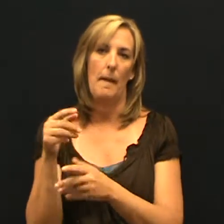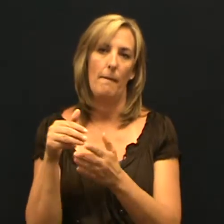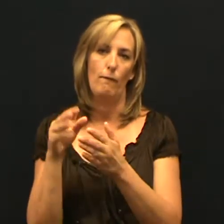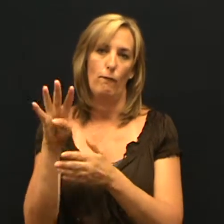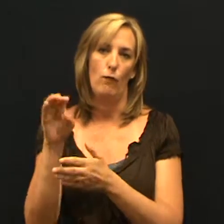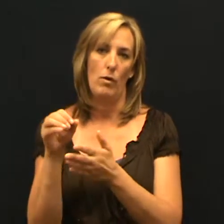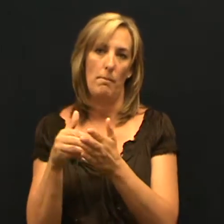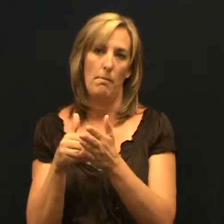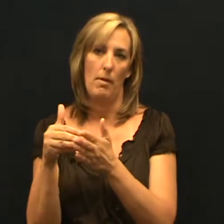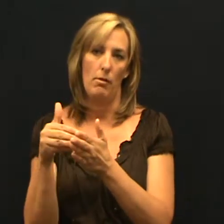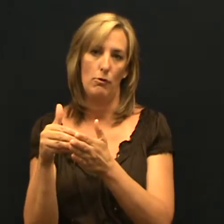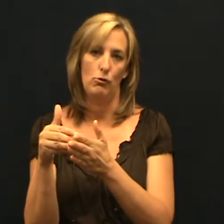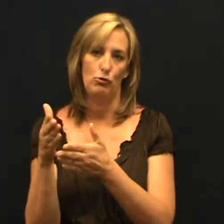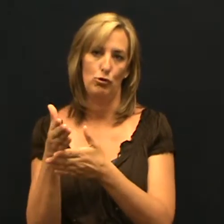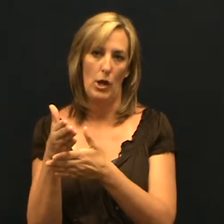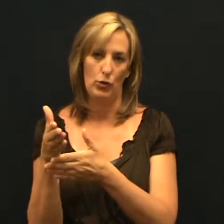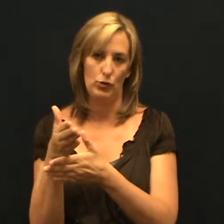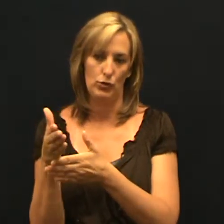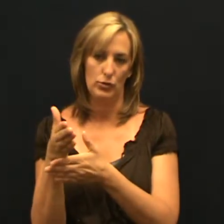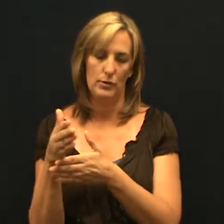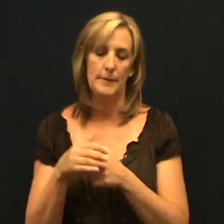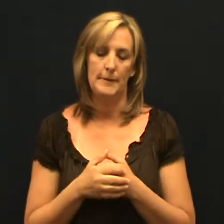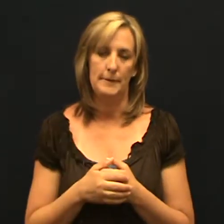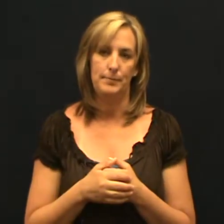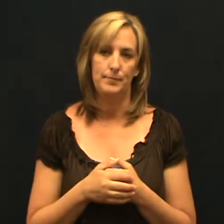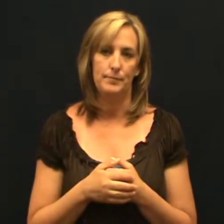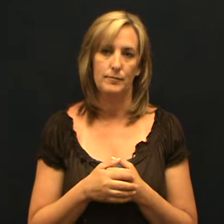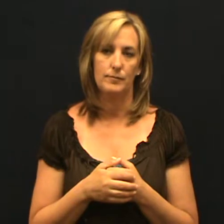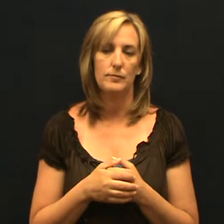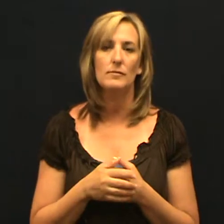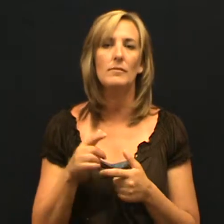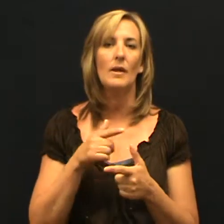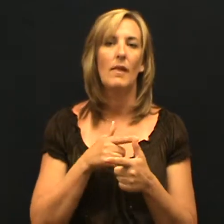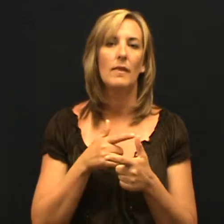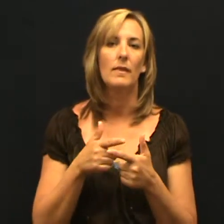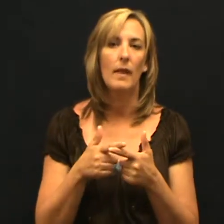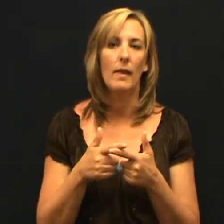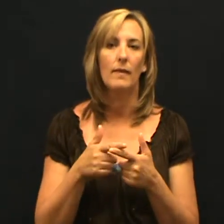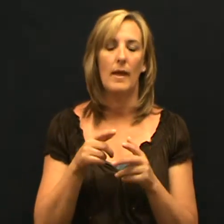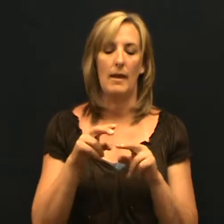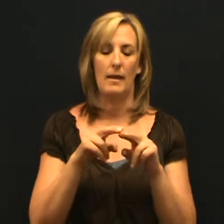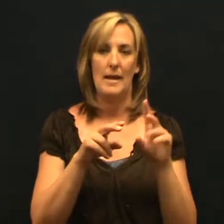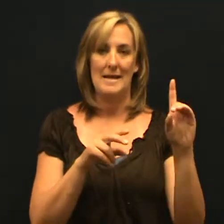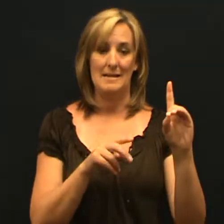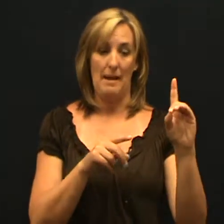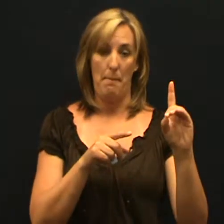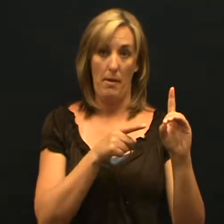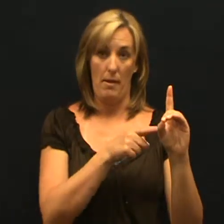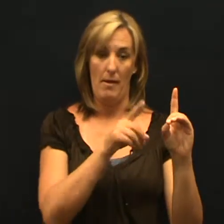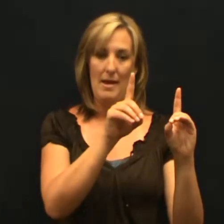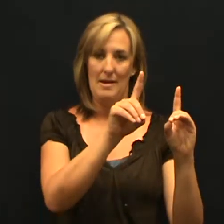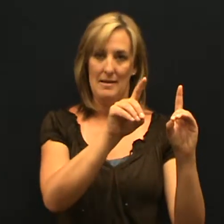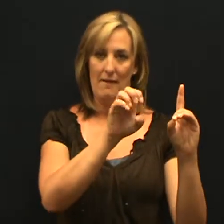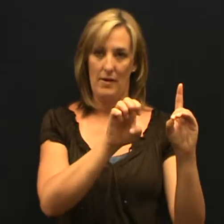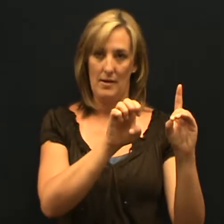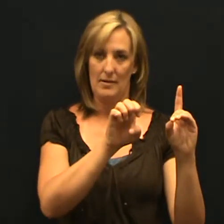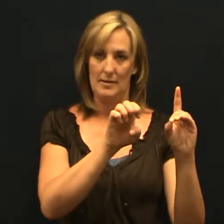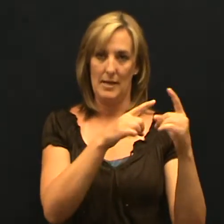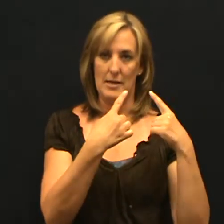$36,800,000. And they debit dividends declared, which reduces stockholders' equity at that